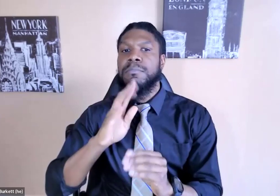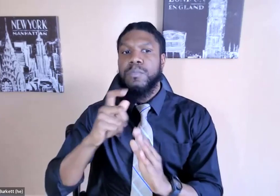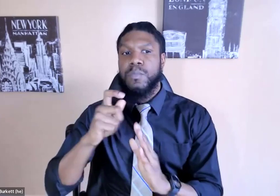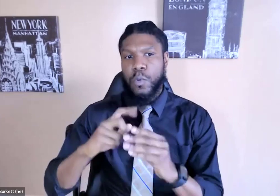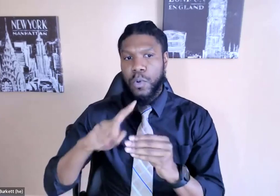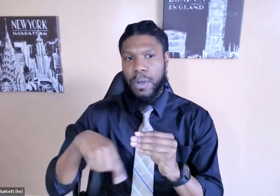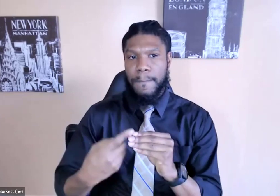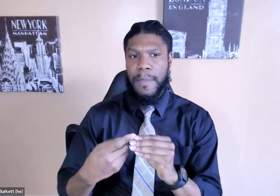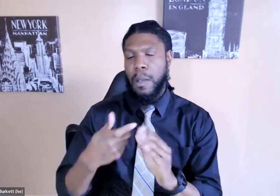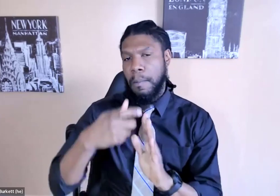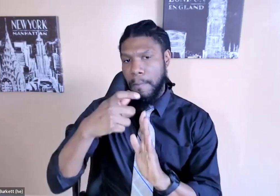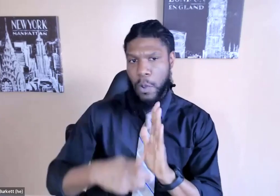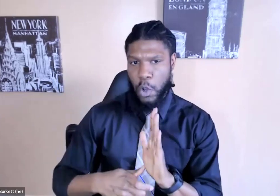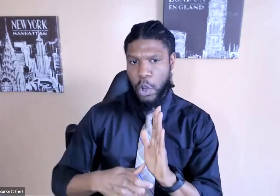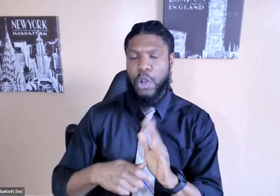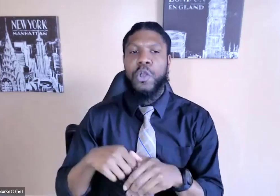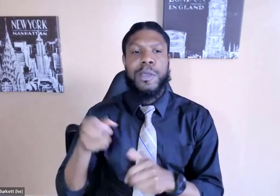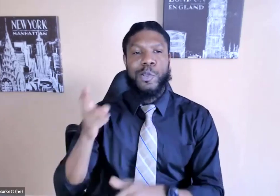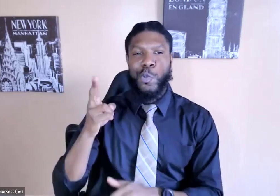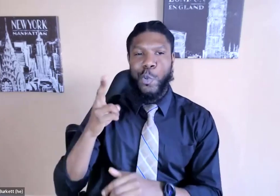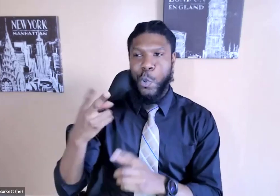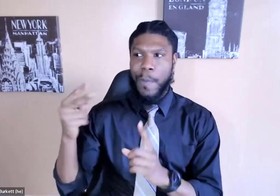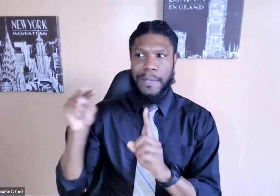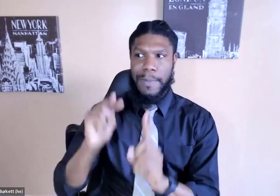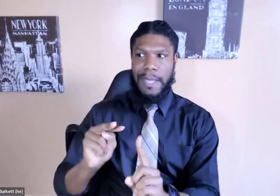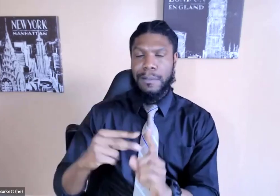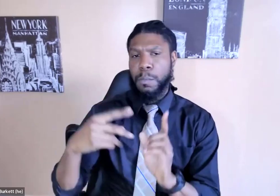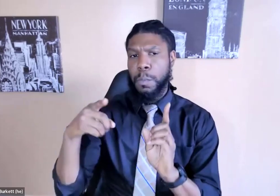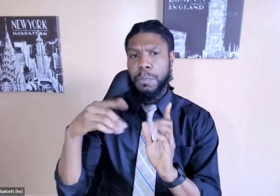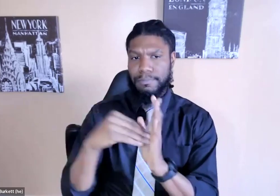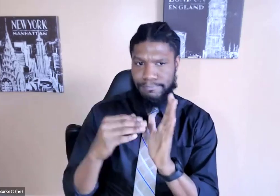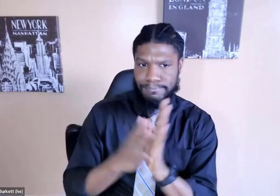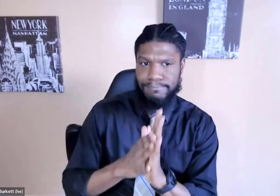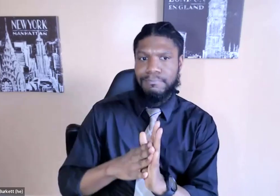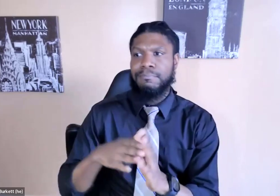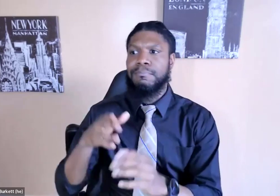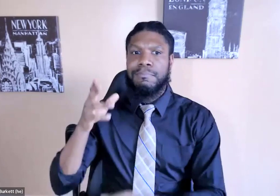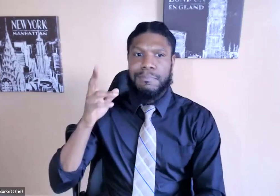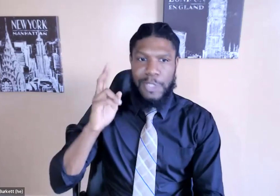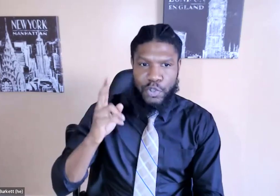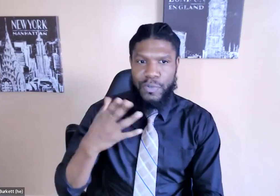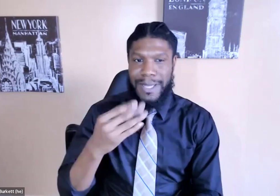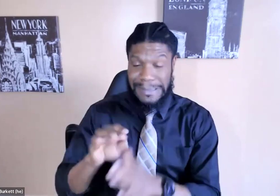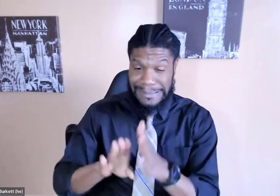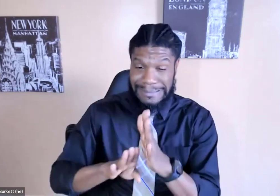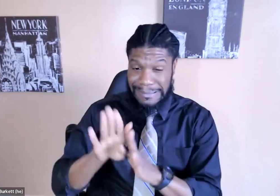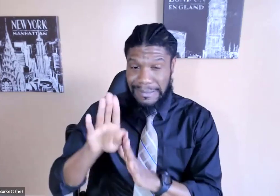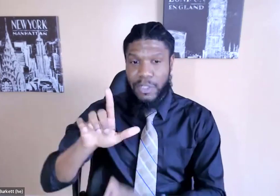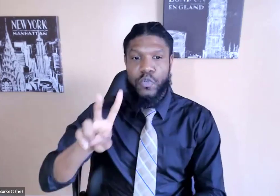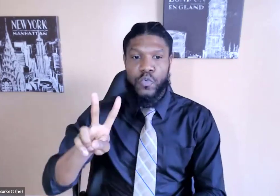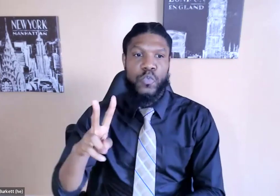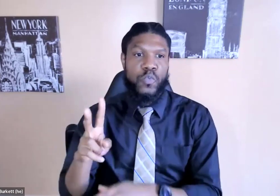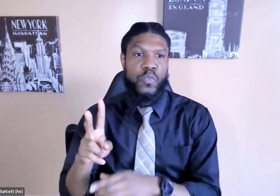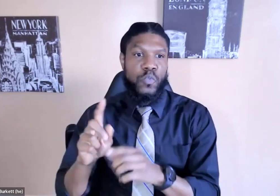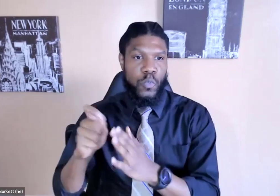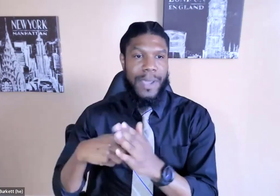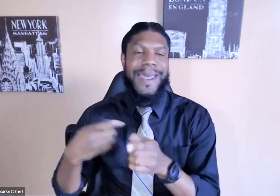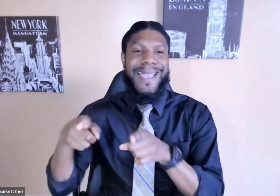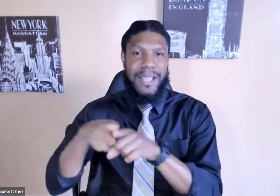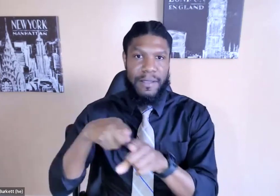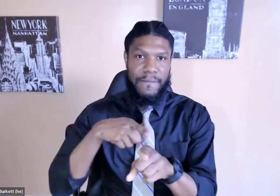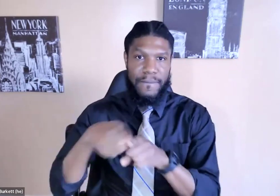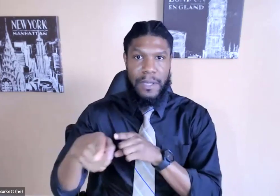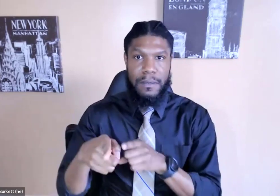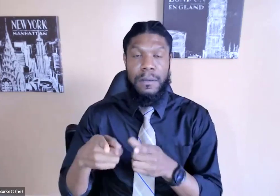Century, A Situated Historical Perspective, documents this history and development of L2 writing as a field. Coming into prominence